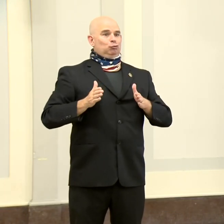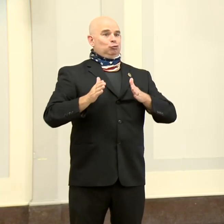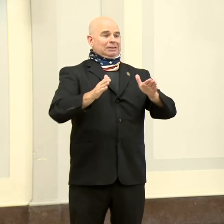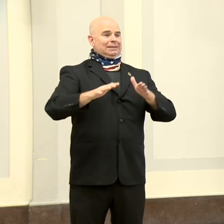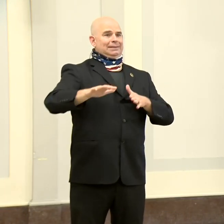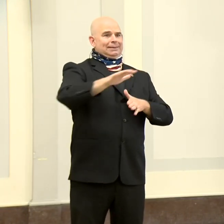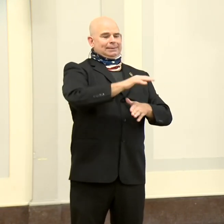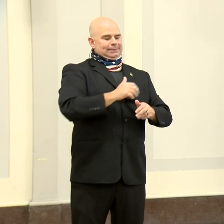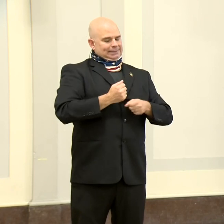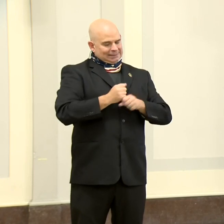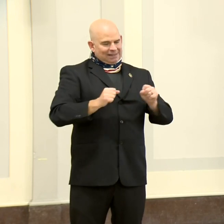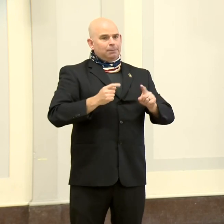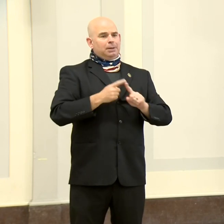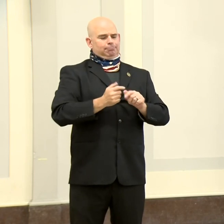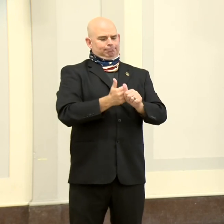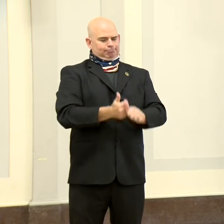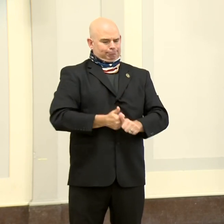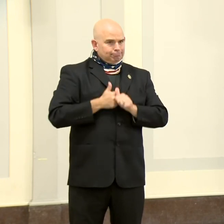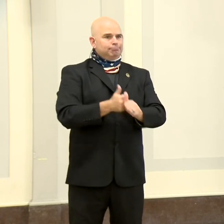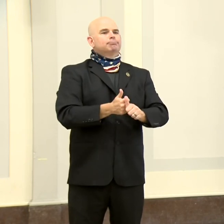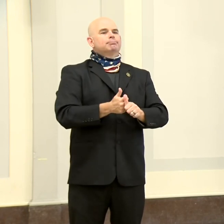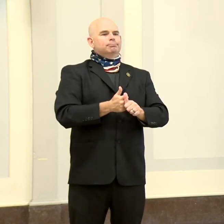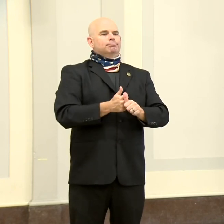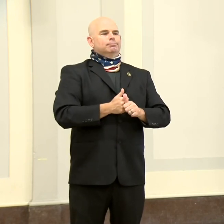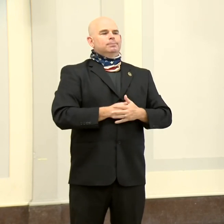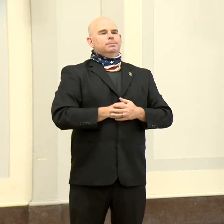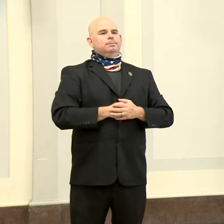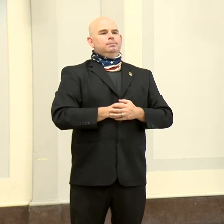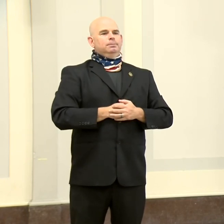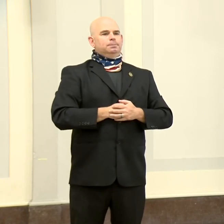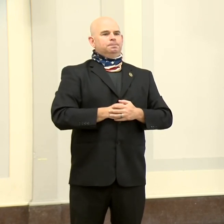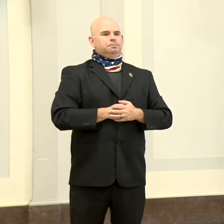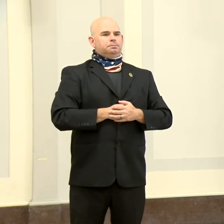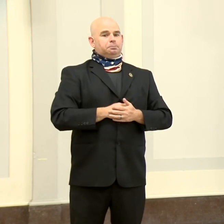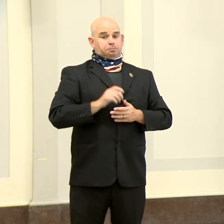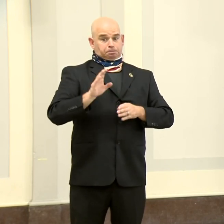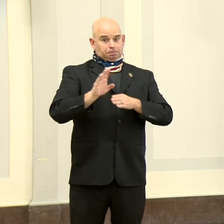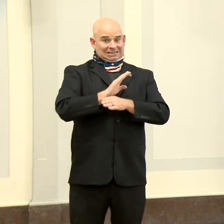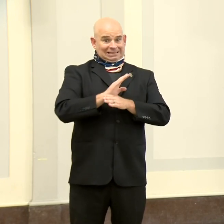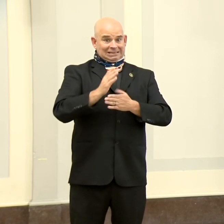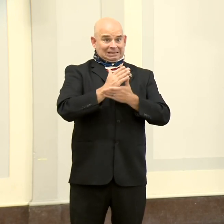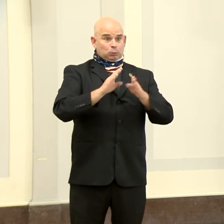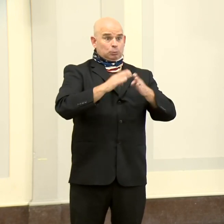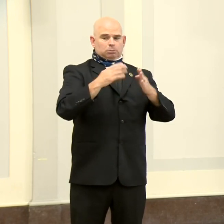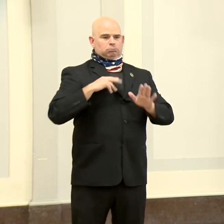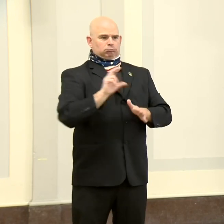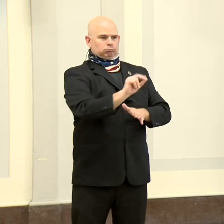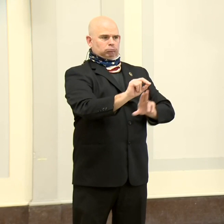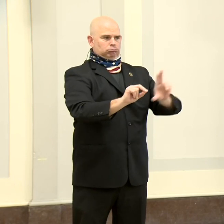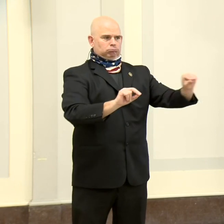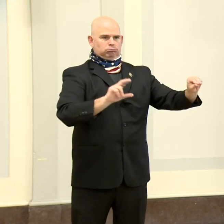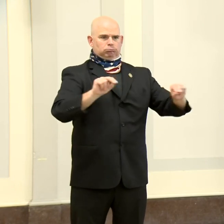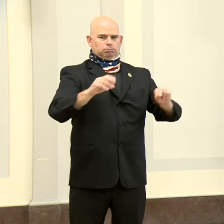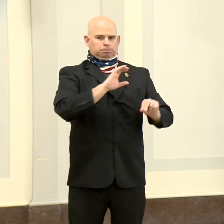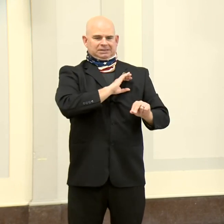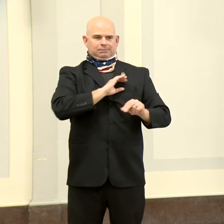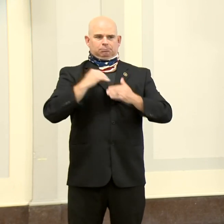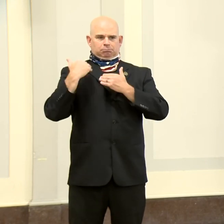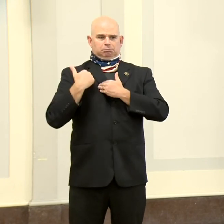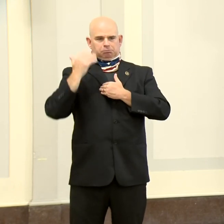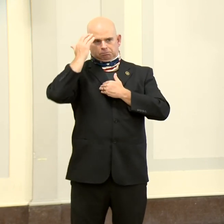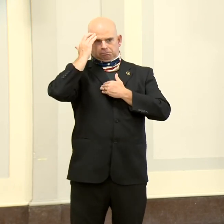these businesses who should not be open are not open. We don't need to be spending our resources for the president who's coming